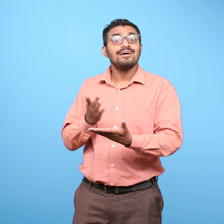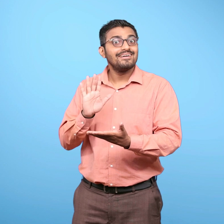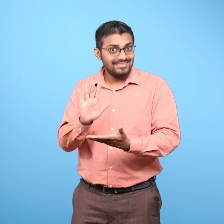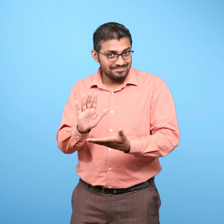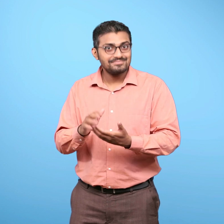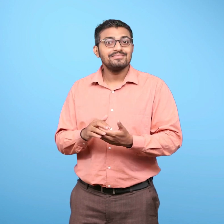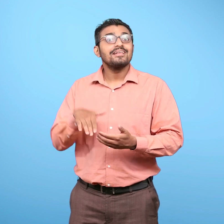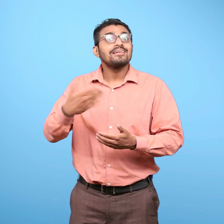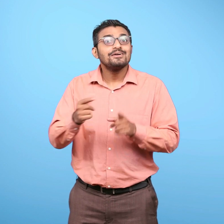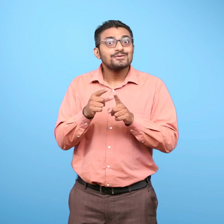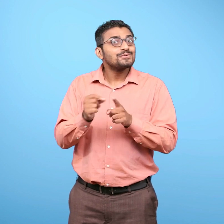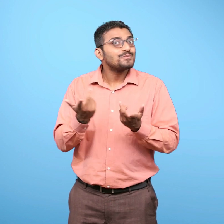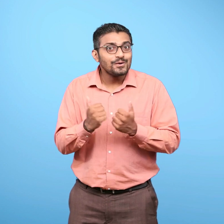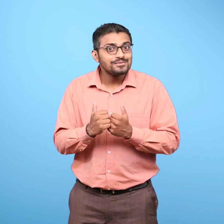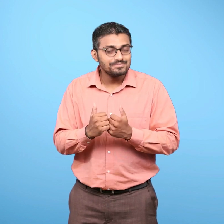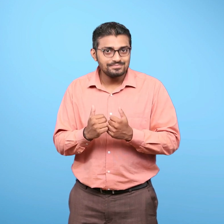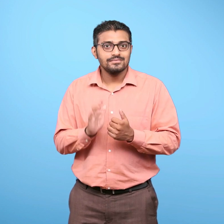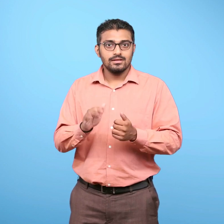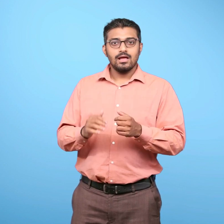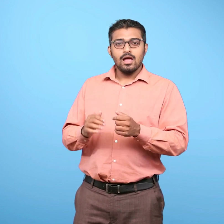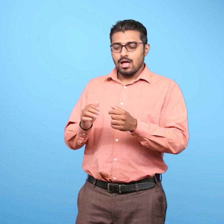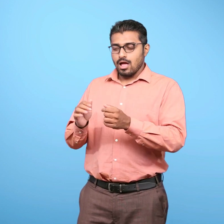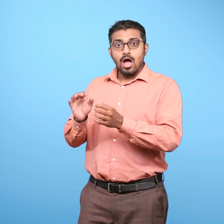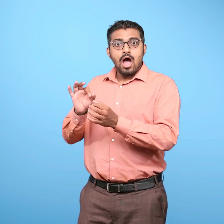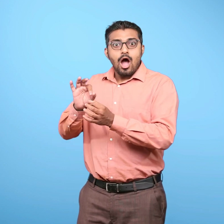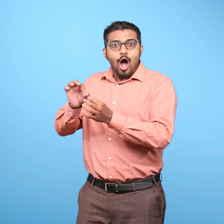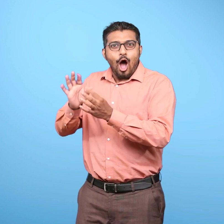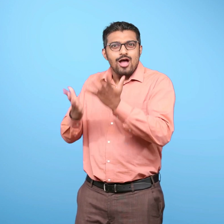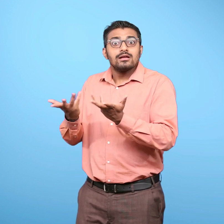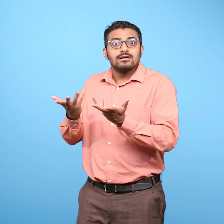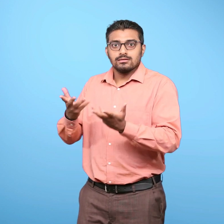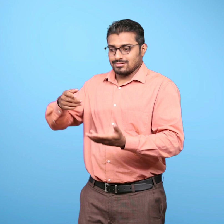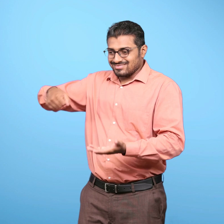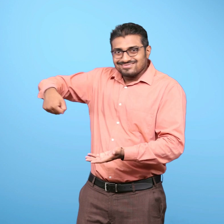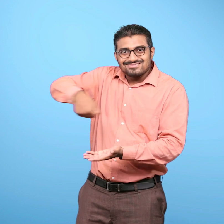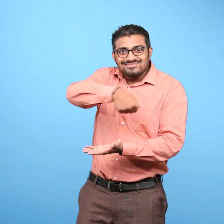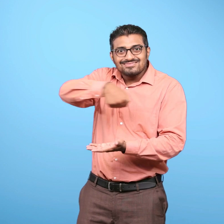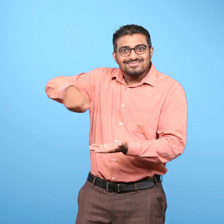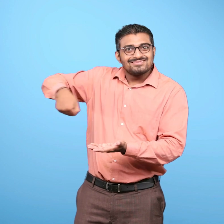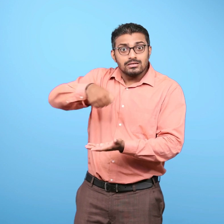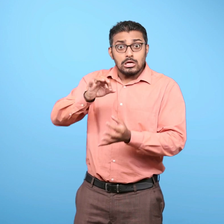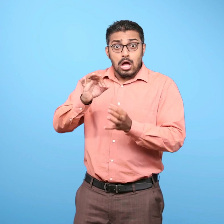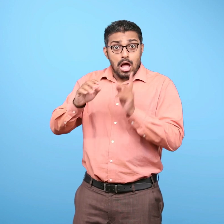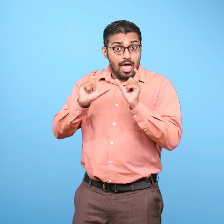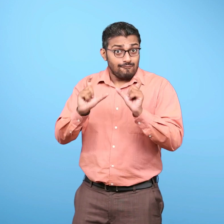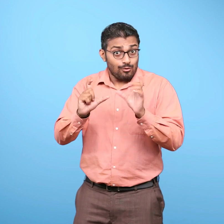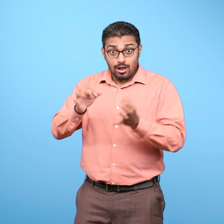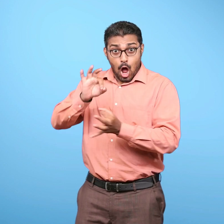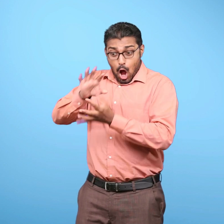Now, Press the paper with hot iron or